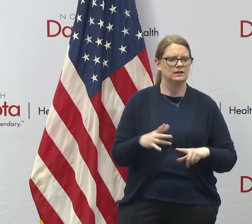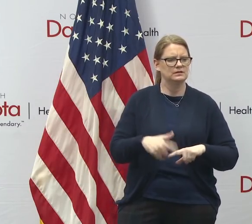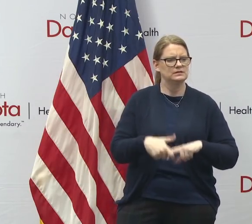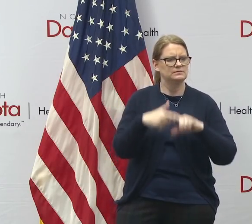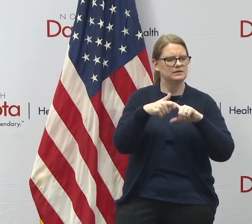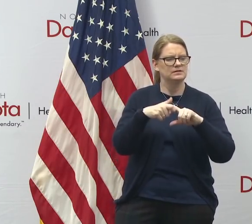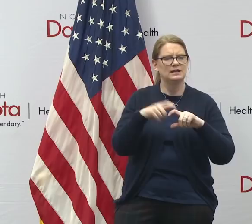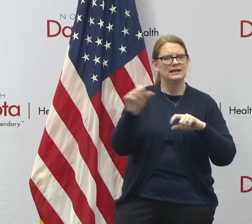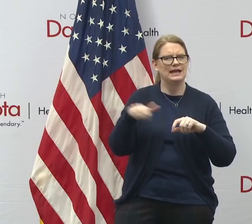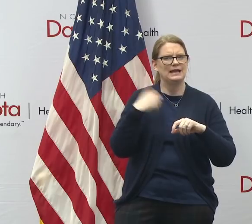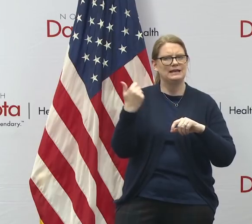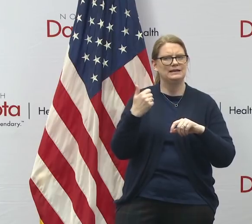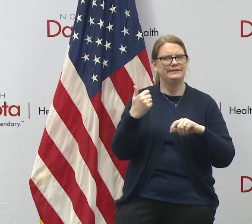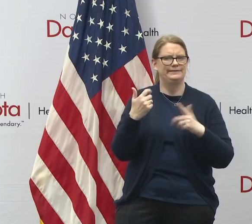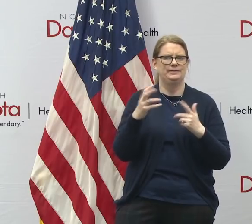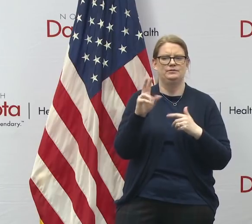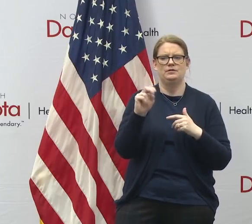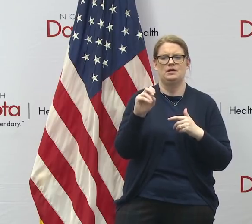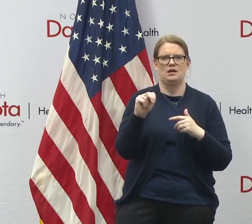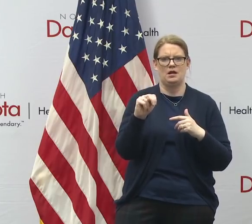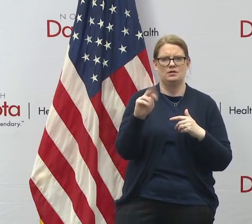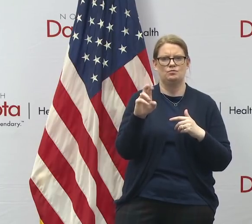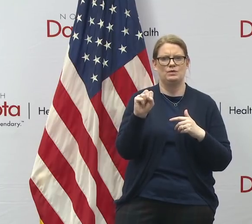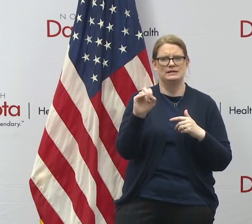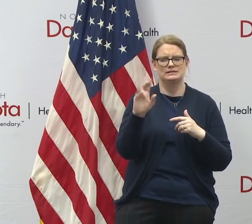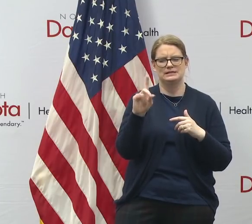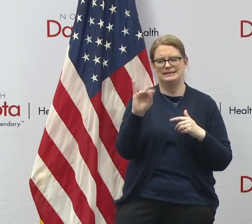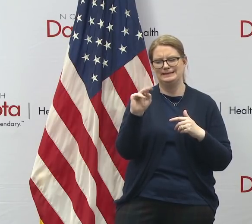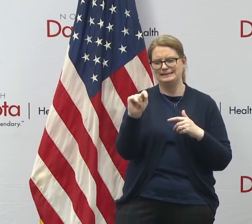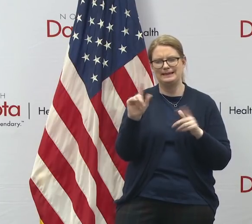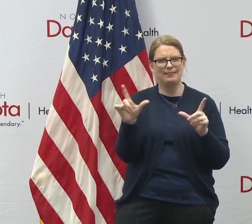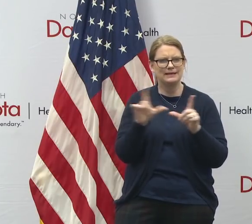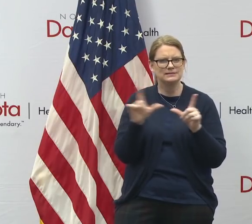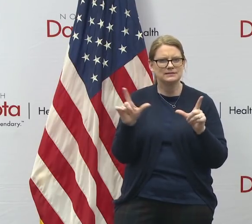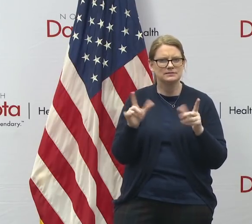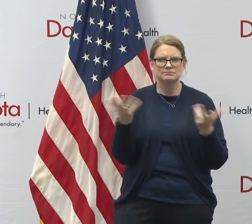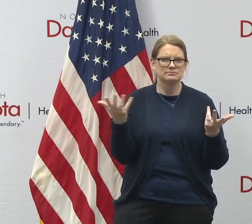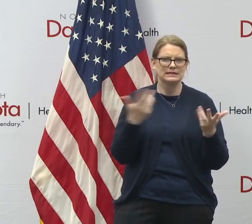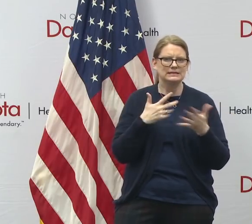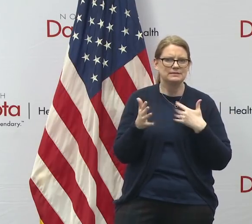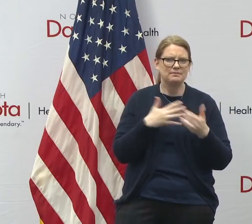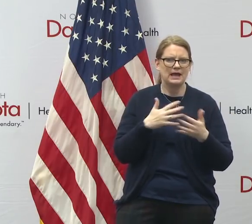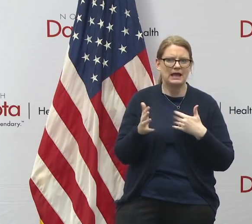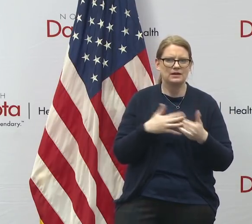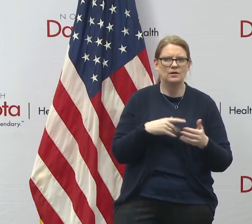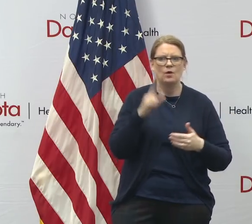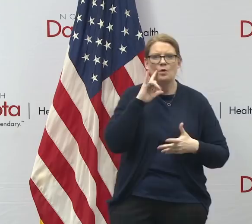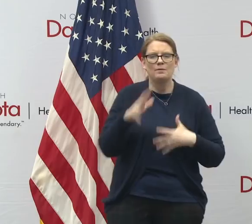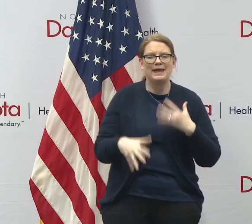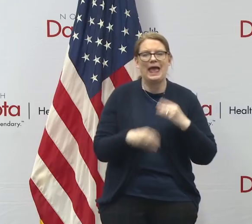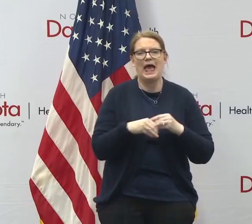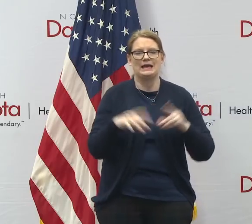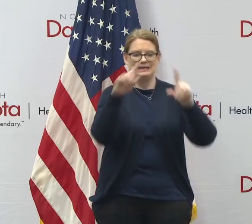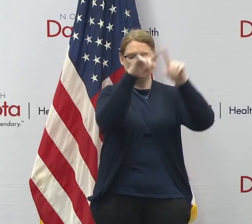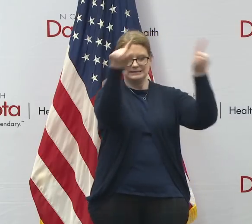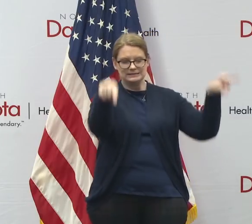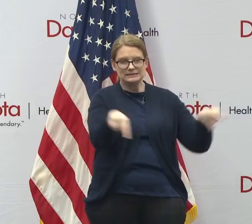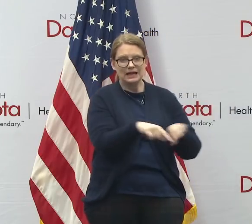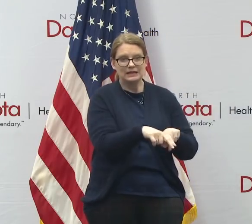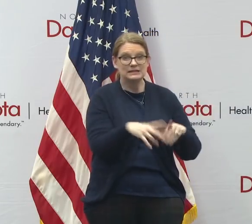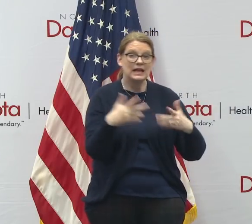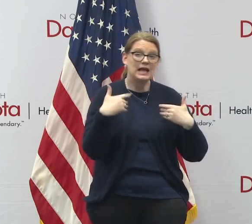non-resident licenses. And whether you're resident or non-resident, again, we're going to be posting signs. Game and Fish will be